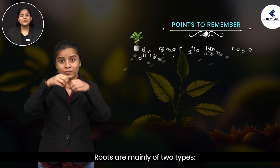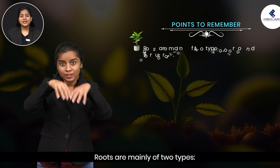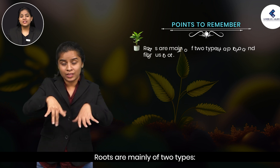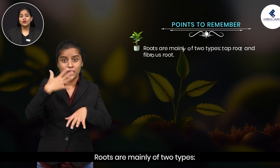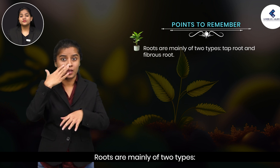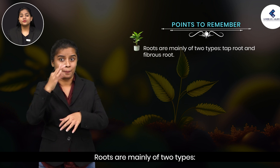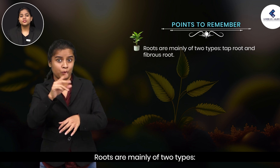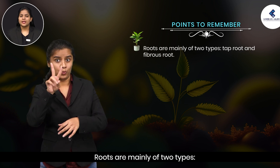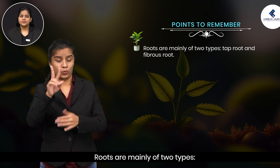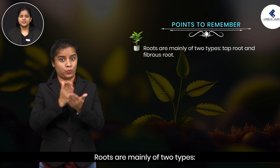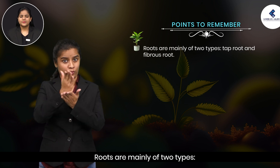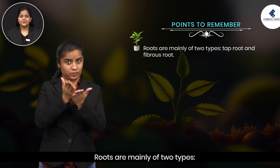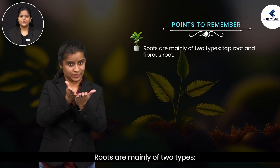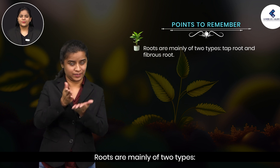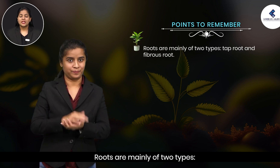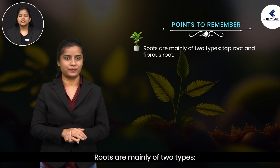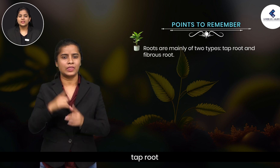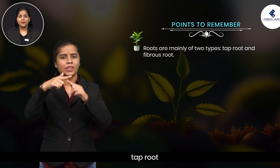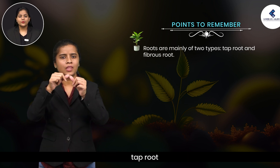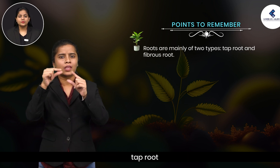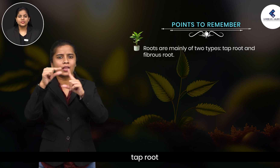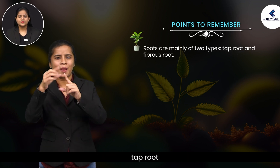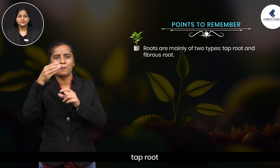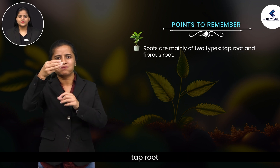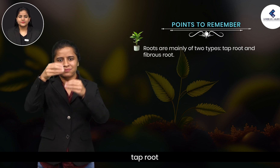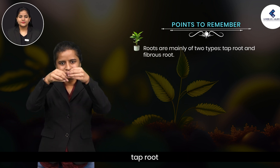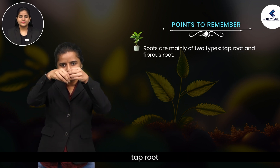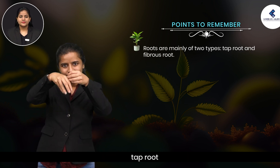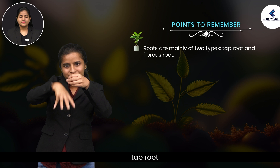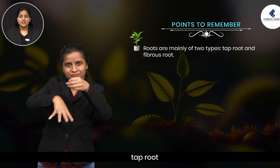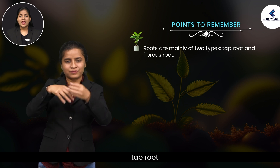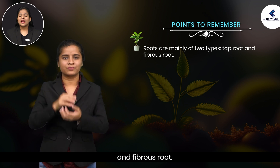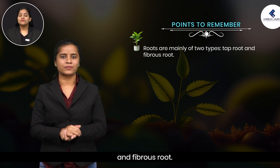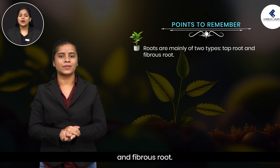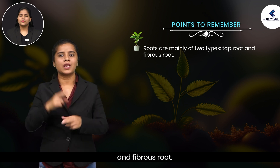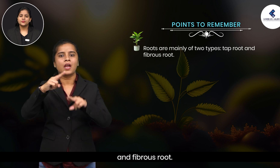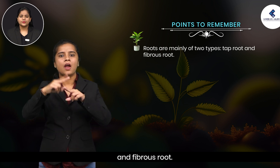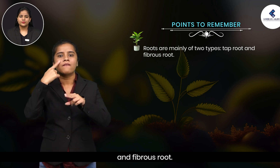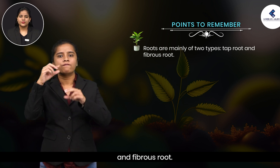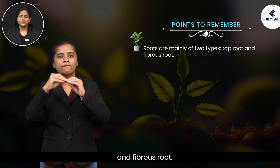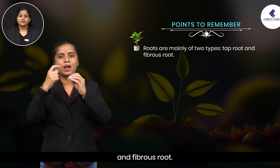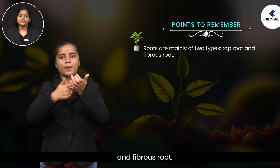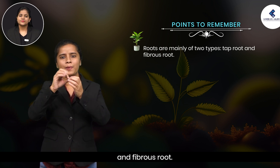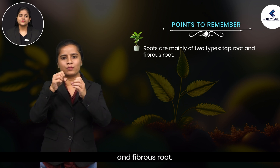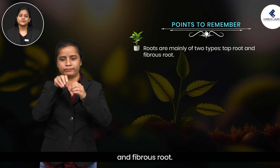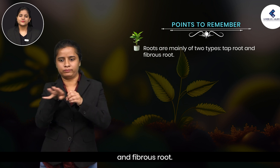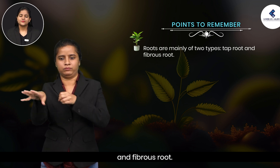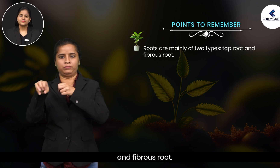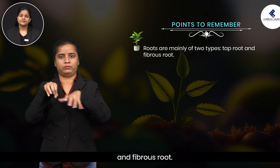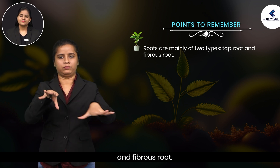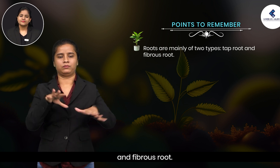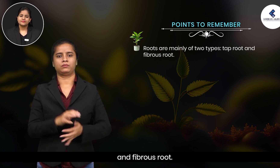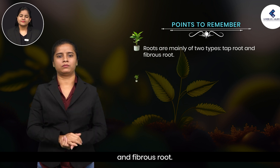Roots are mainly of two types: taproot and fibrous root.